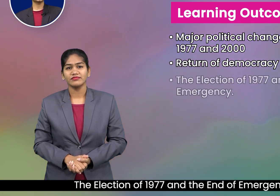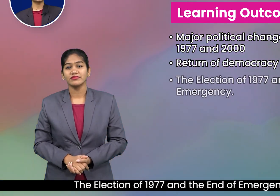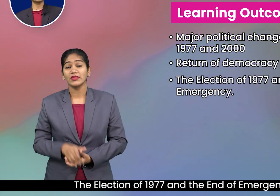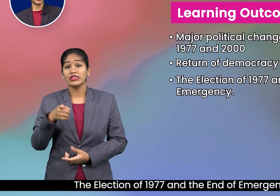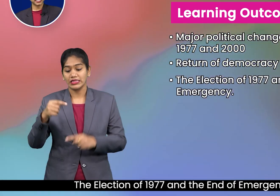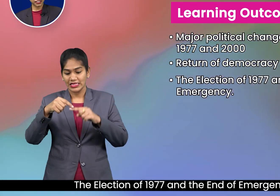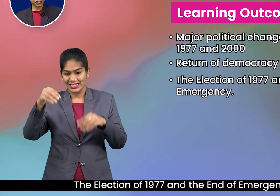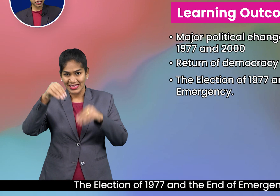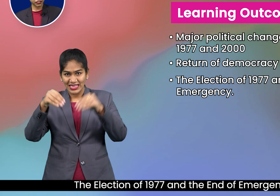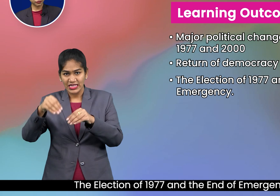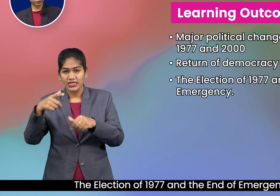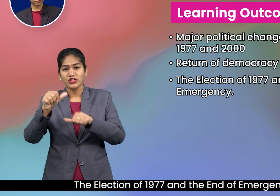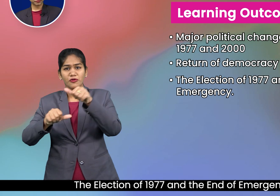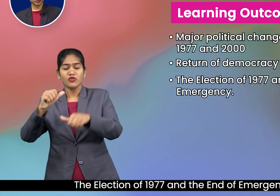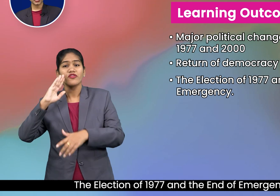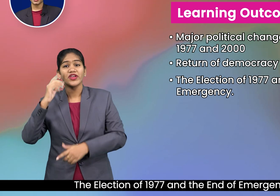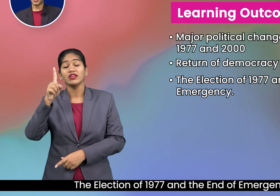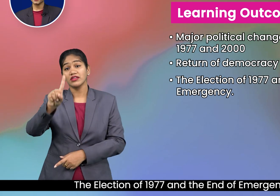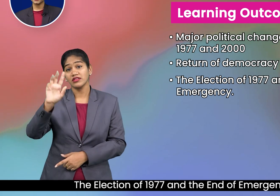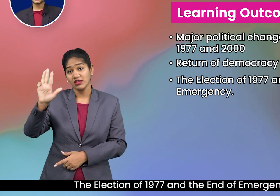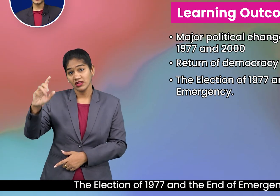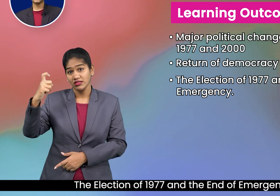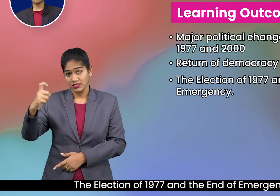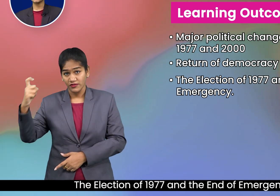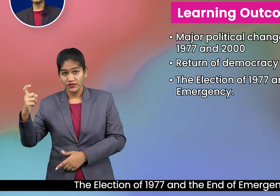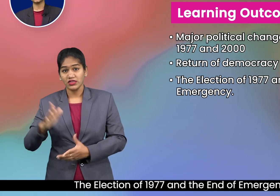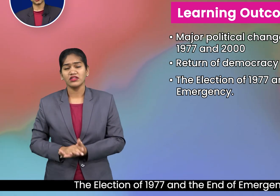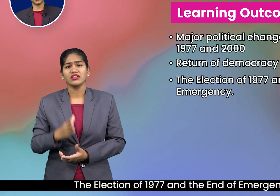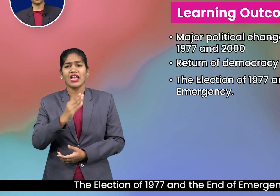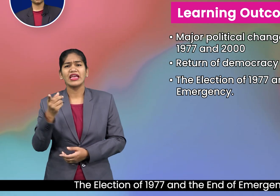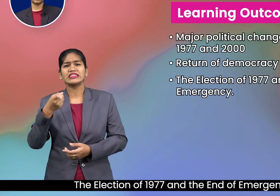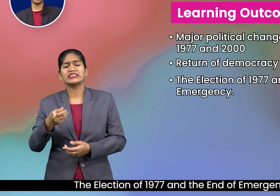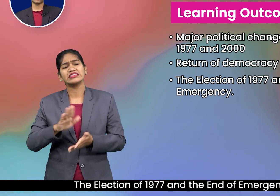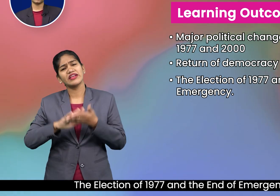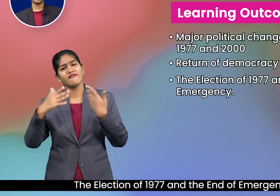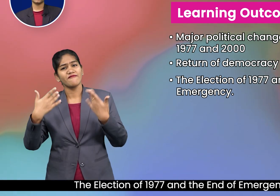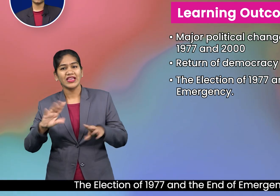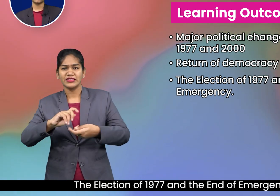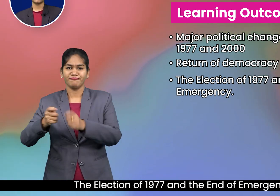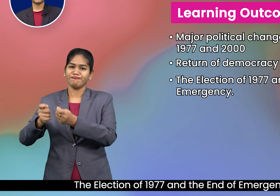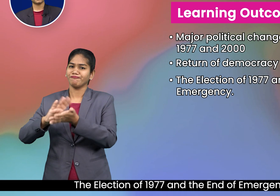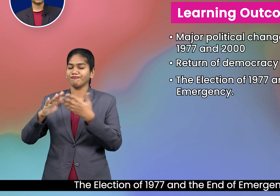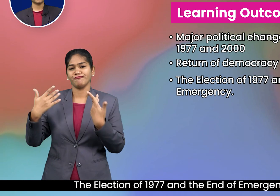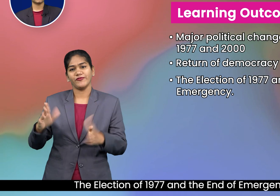The election of 1977 and the end of emergency.